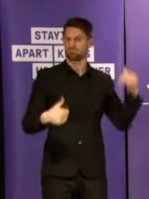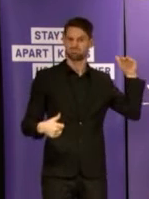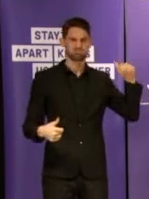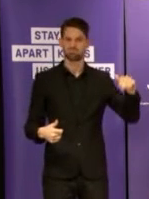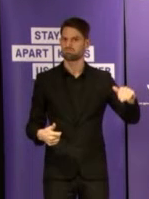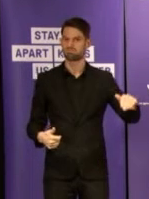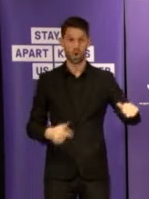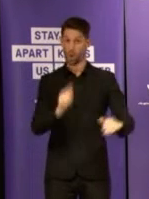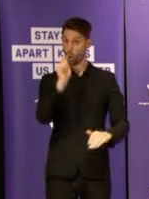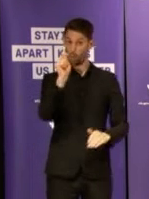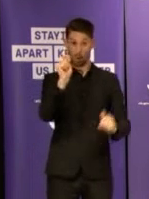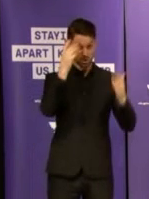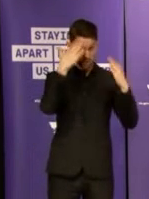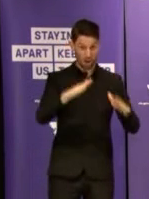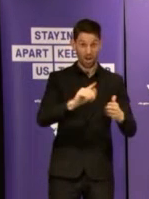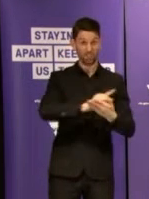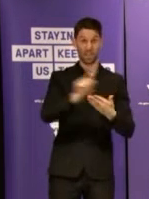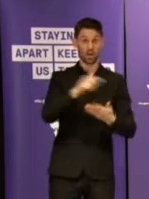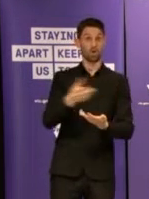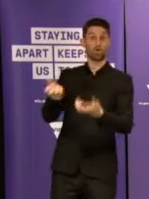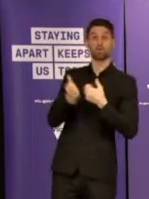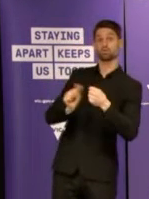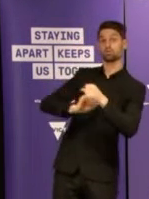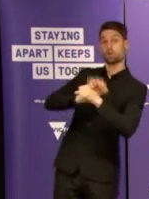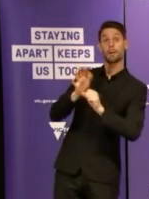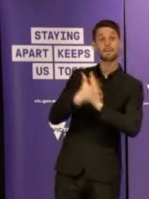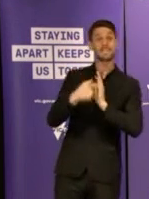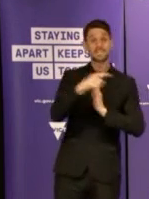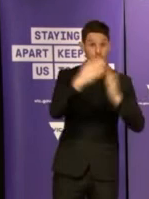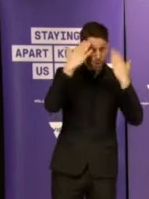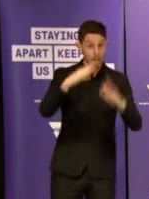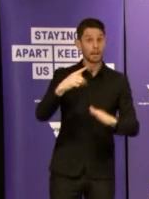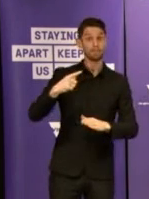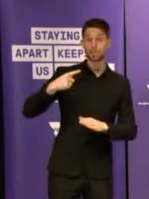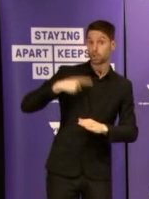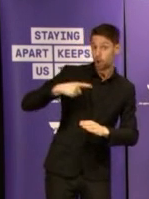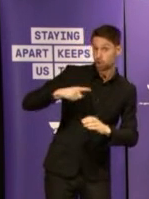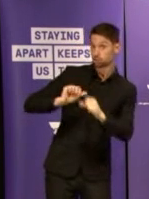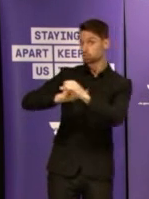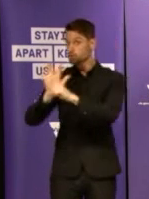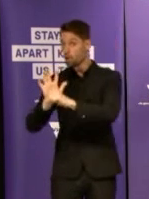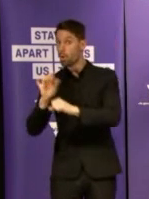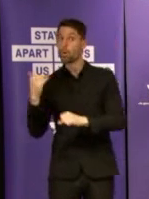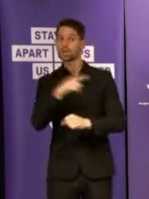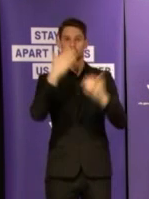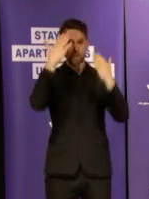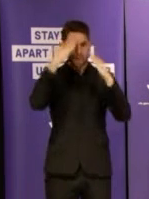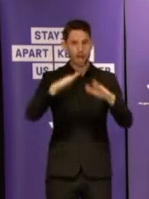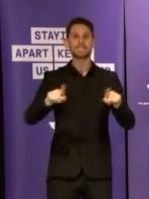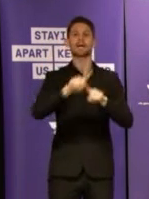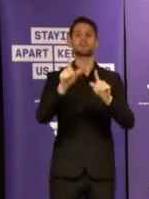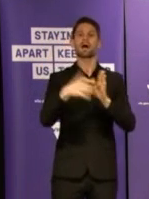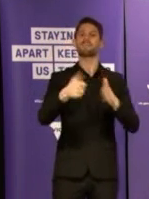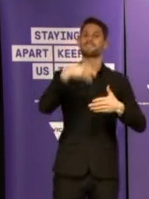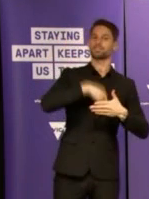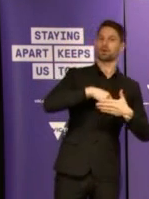became infected with coronavirus. So it's not definitive about whether they've died with or from coronavirus. I think it's fair to say